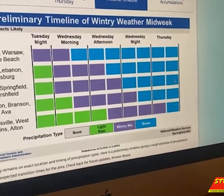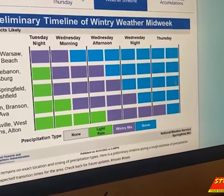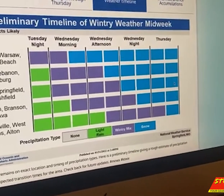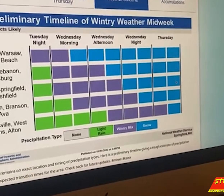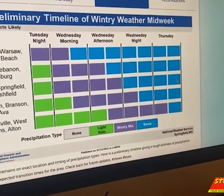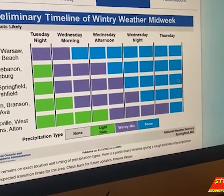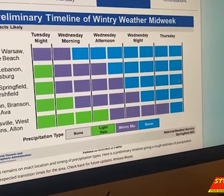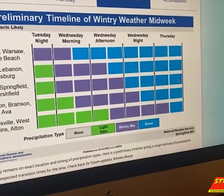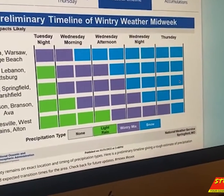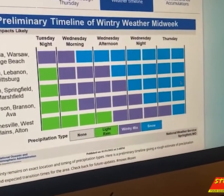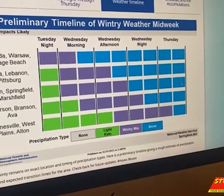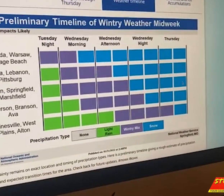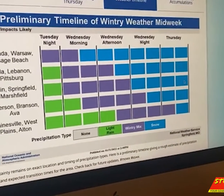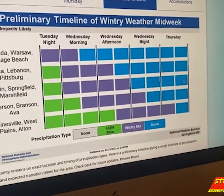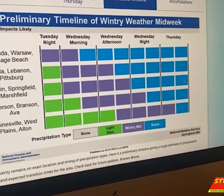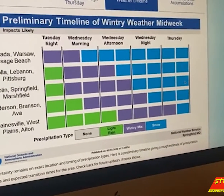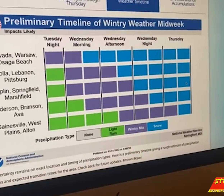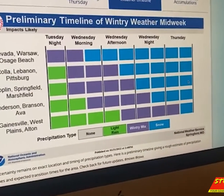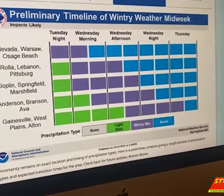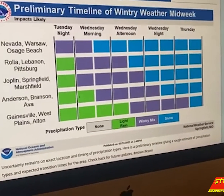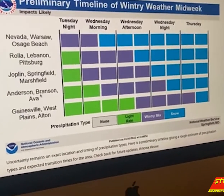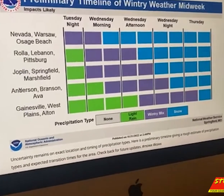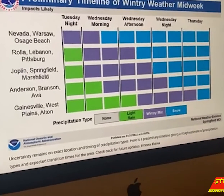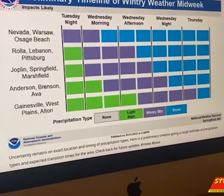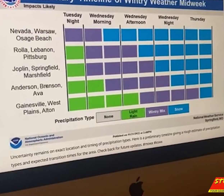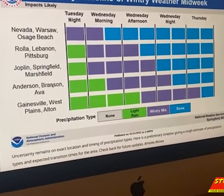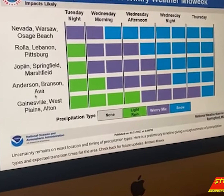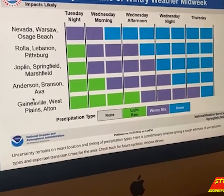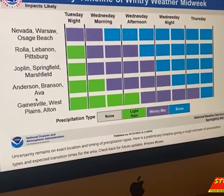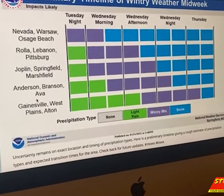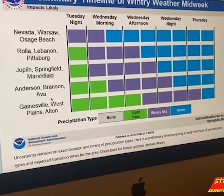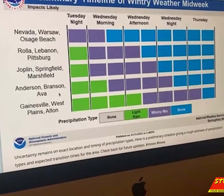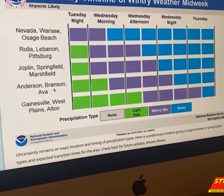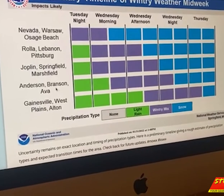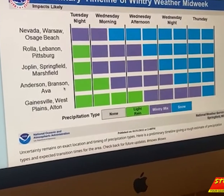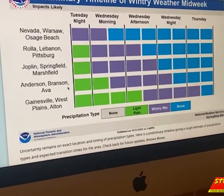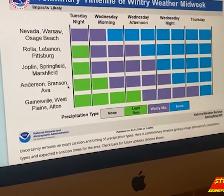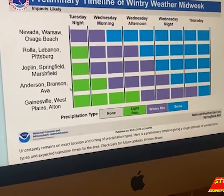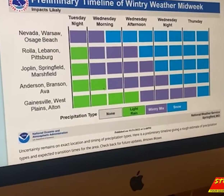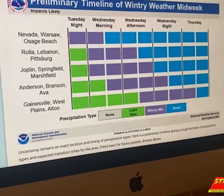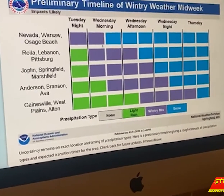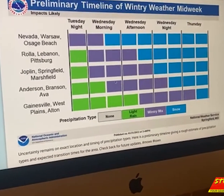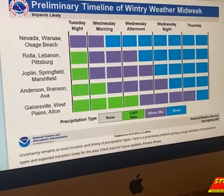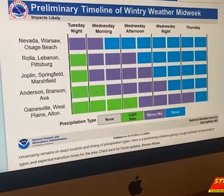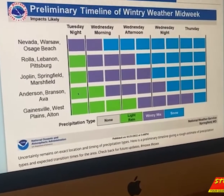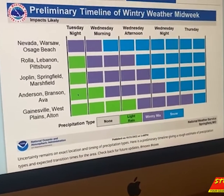about noon. That's what we have right now. Anderson, Branson, and Ava, again, south of 44, is going to